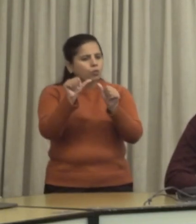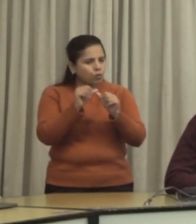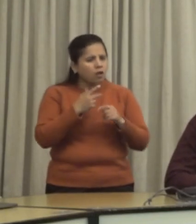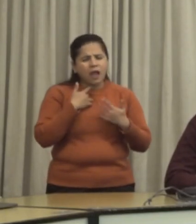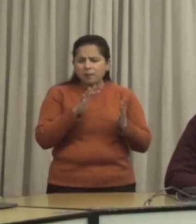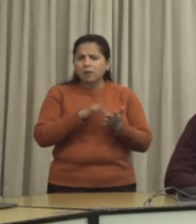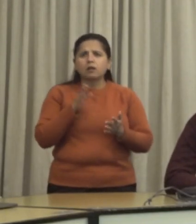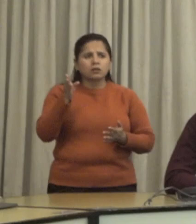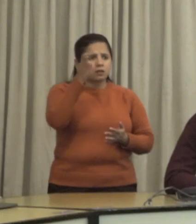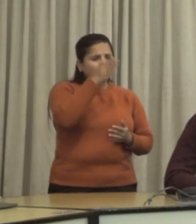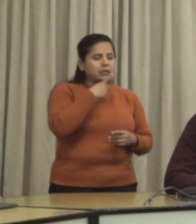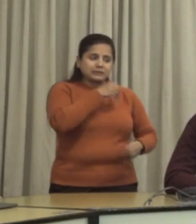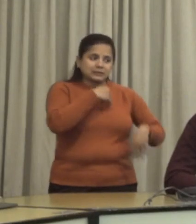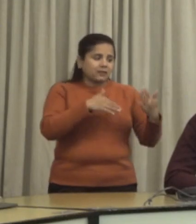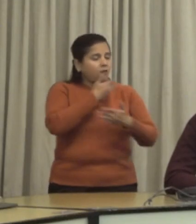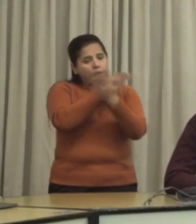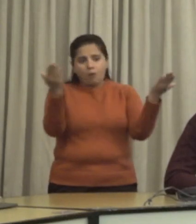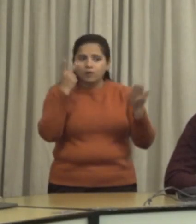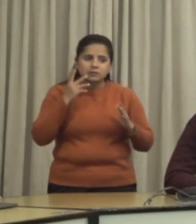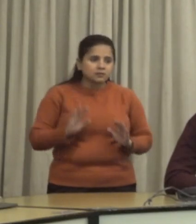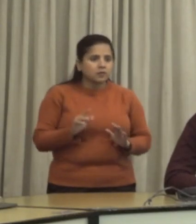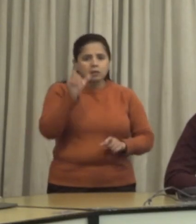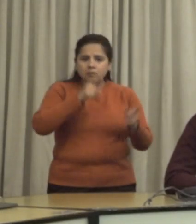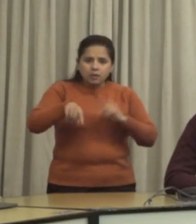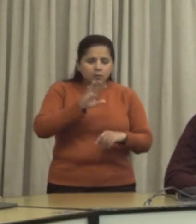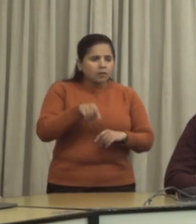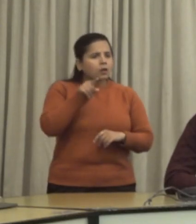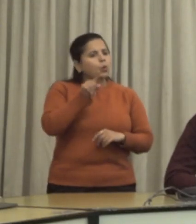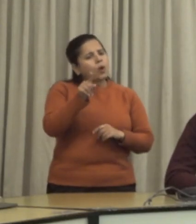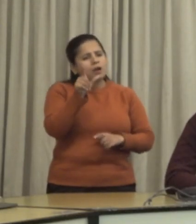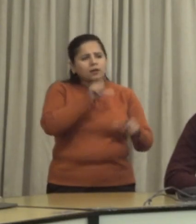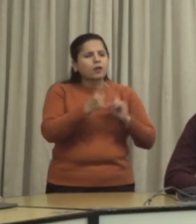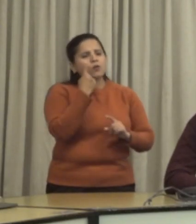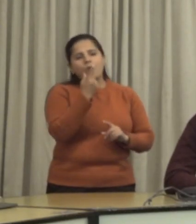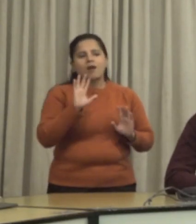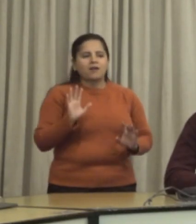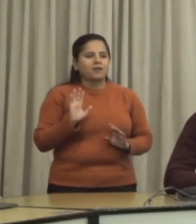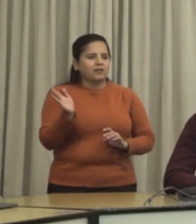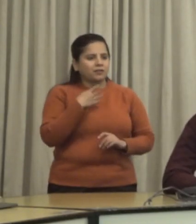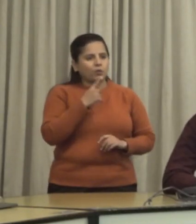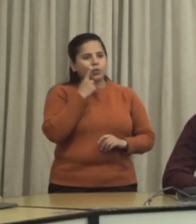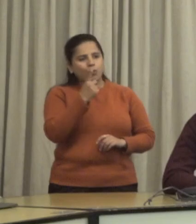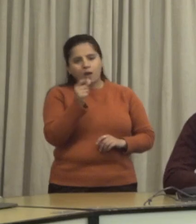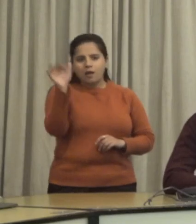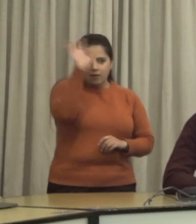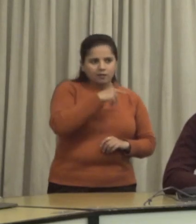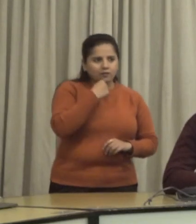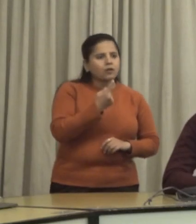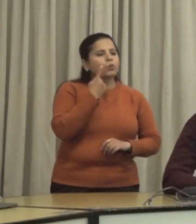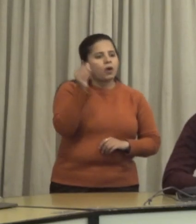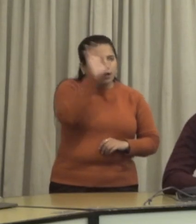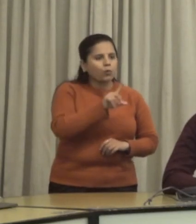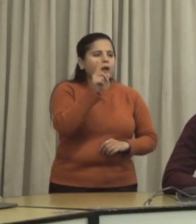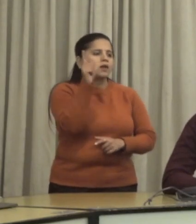I've gone, I've seen suffering, and I've seen people speak one language. We're talking a lot about one nation and everything. There's one nation,